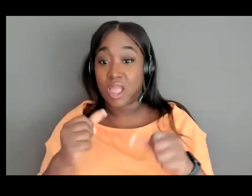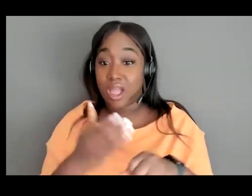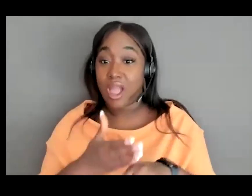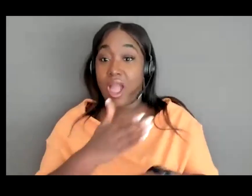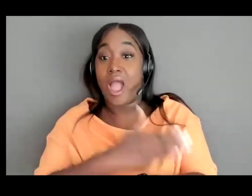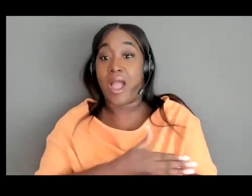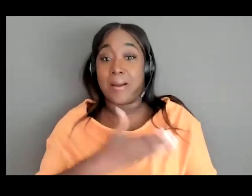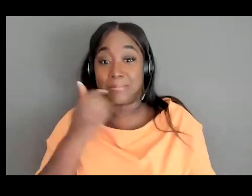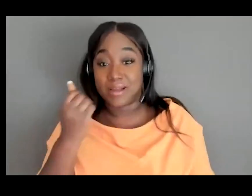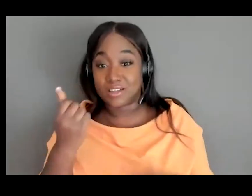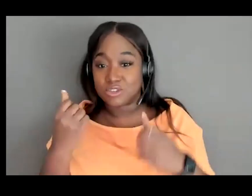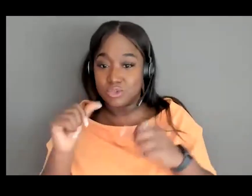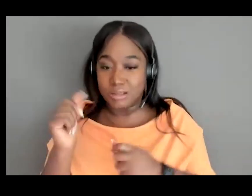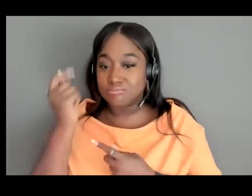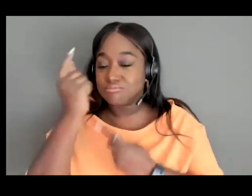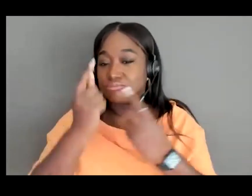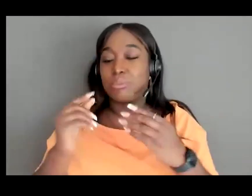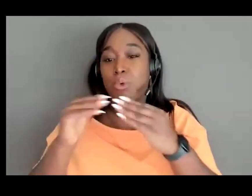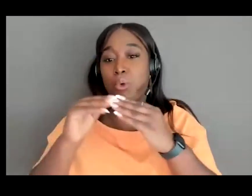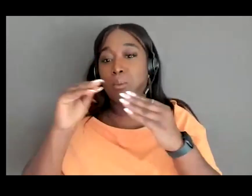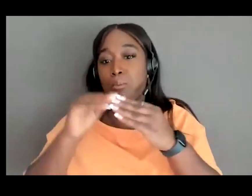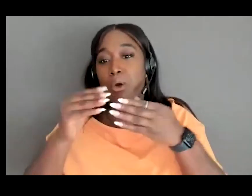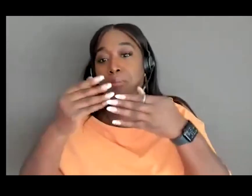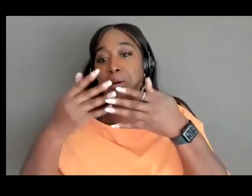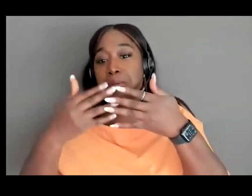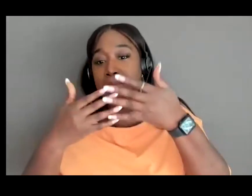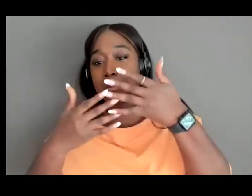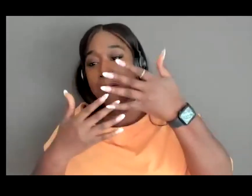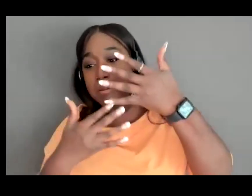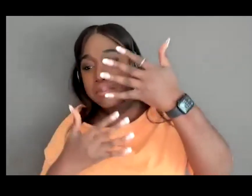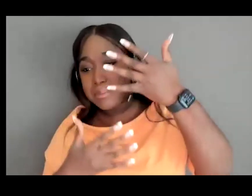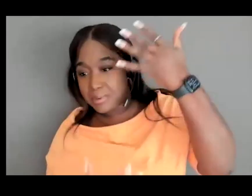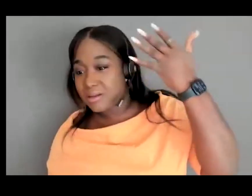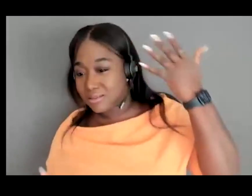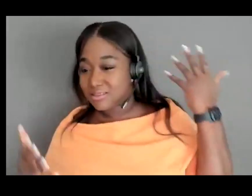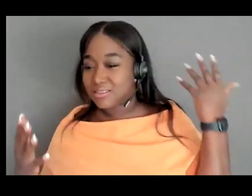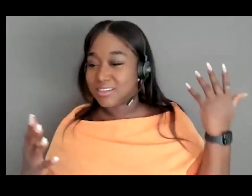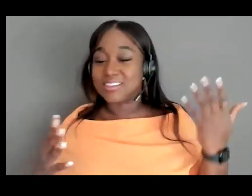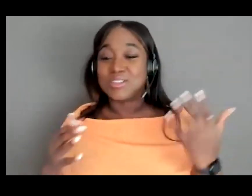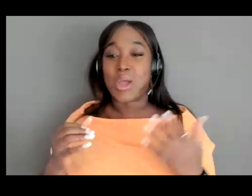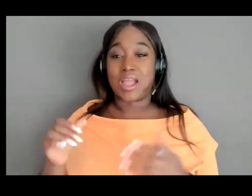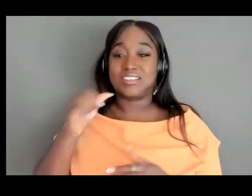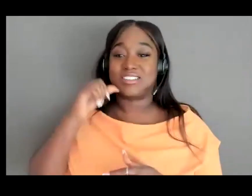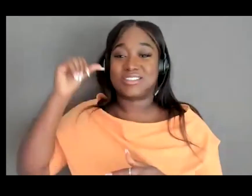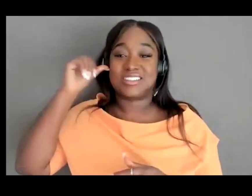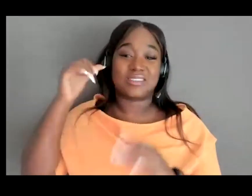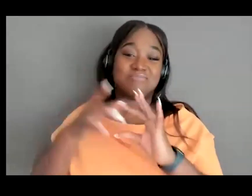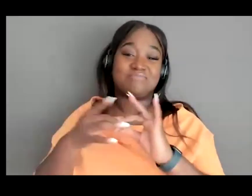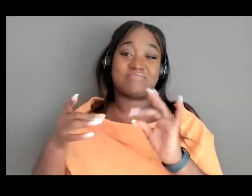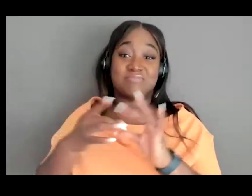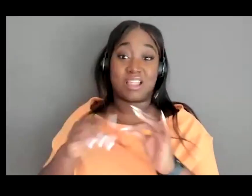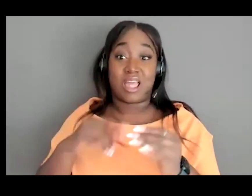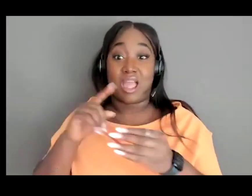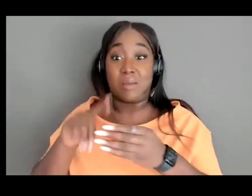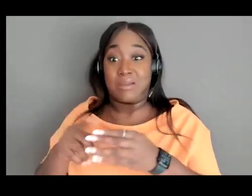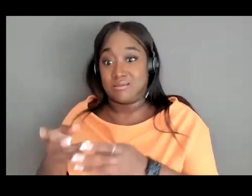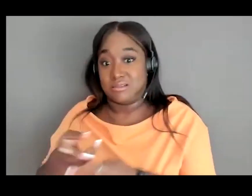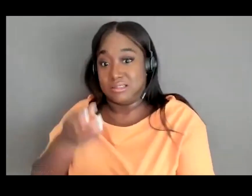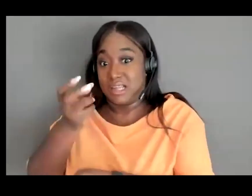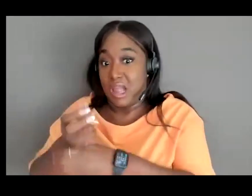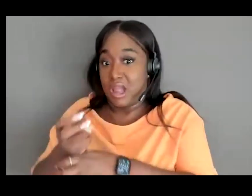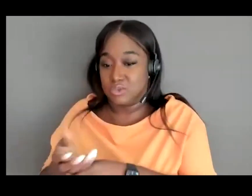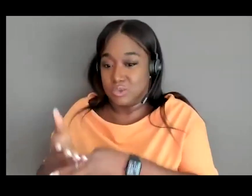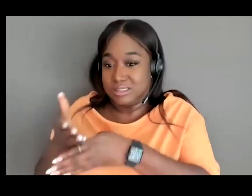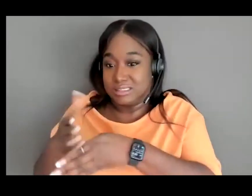keep trying to take more and more into account. Annette pointed out yesterday the difficulty of segmenting population